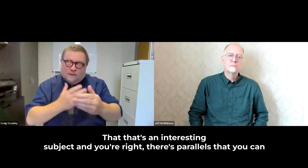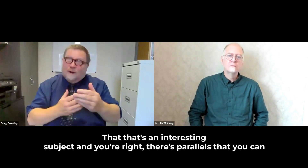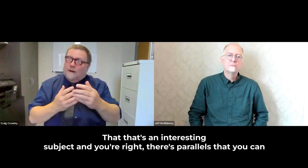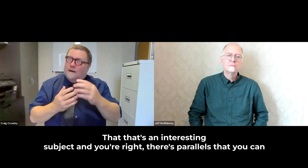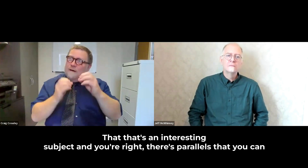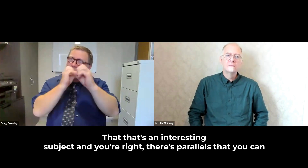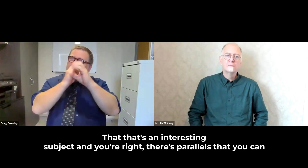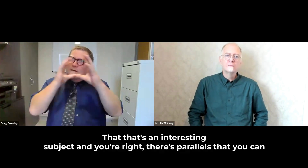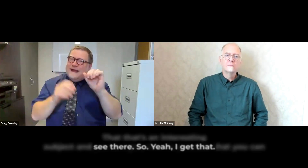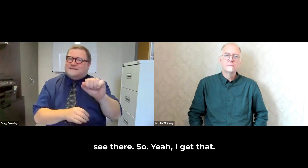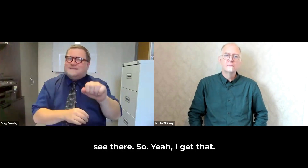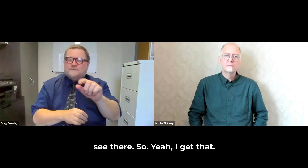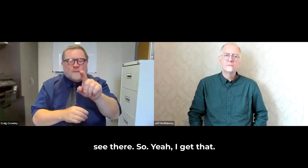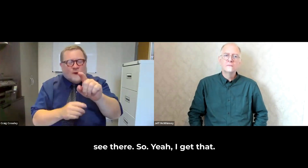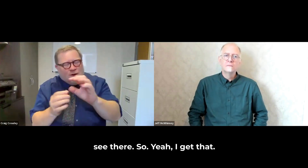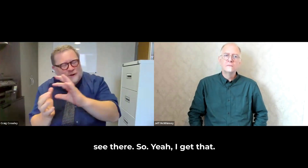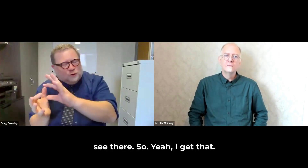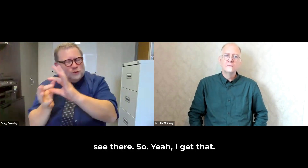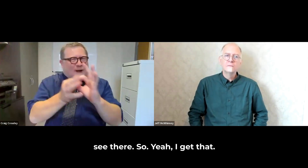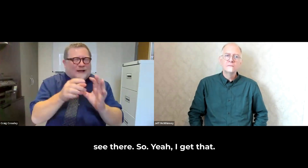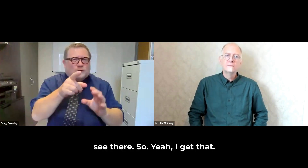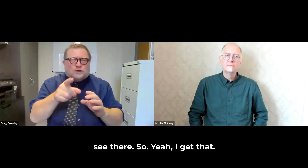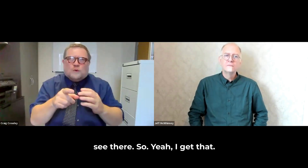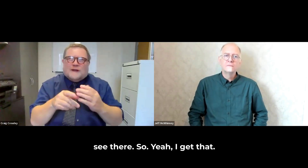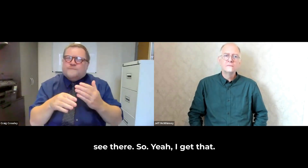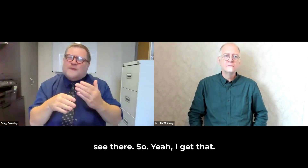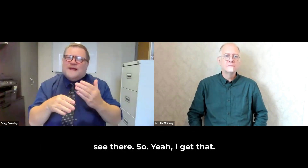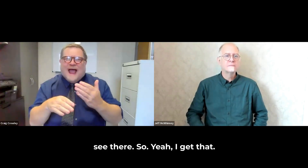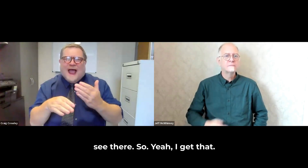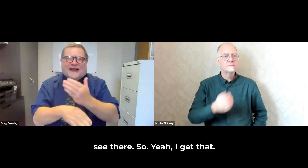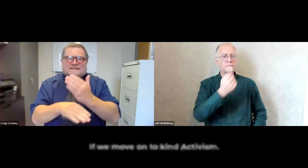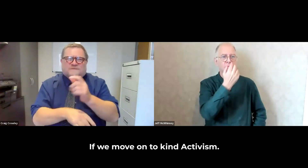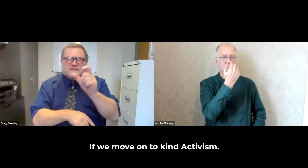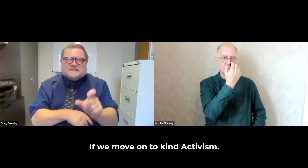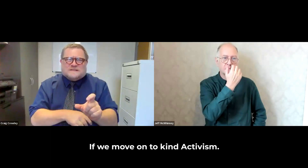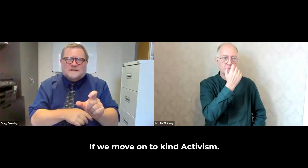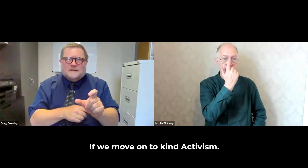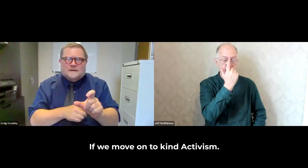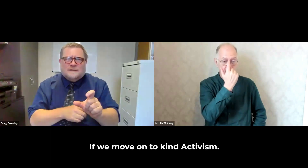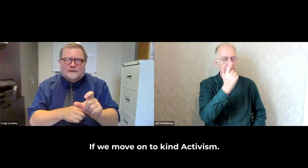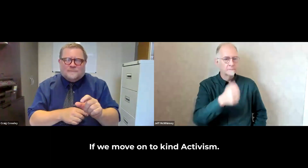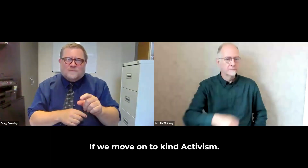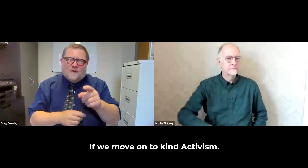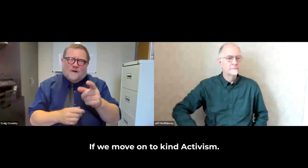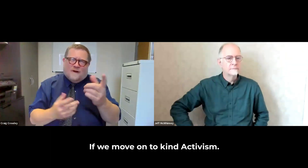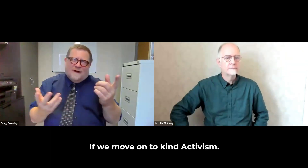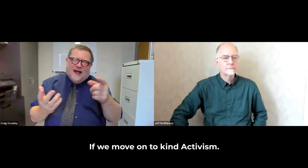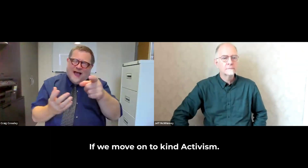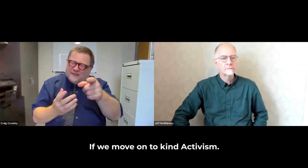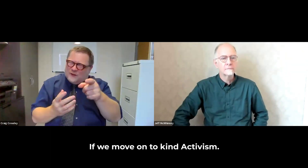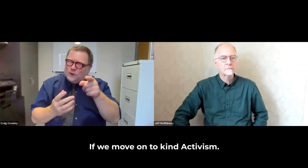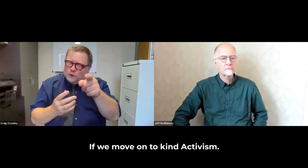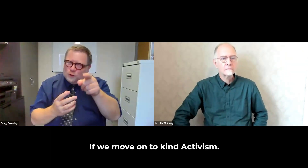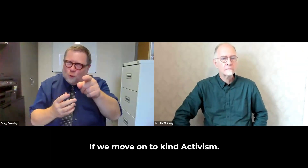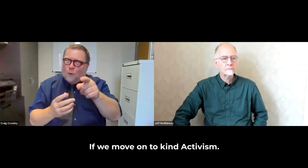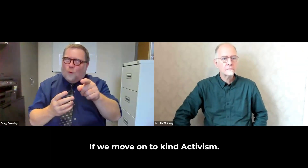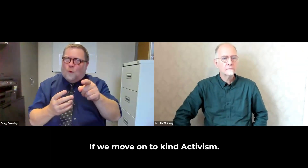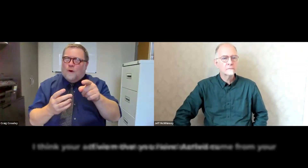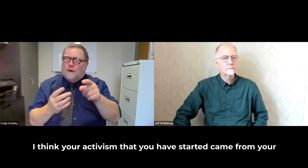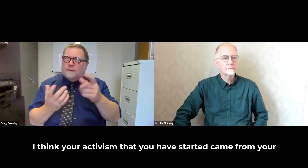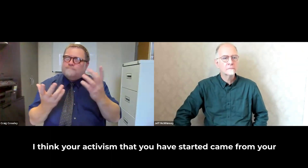parallels that you can see there. So yeah, I get that. Um, if we move on to kind of